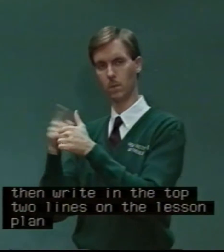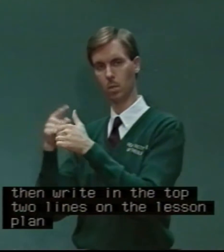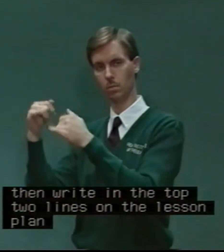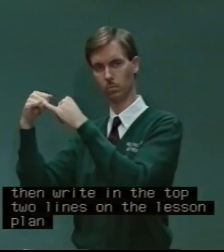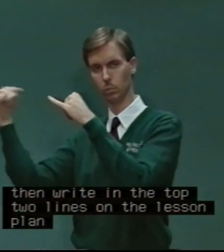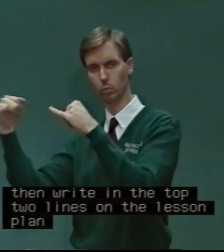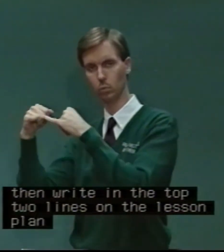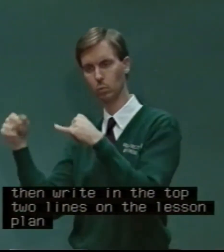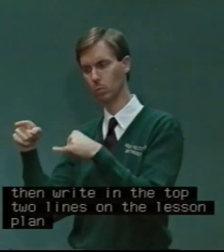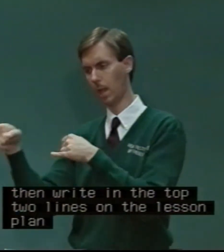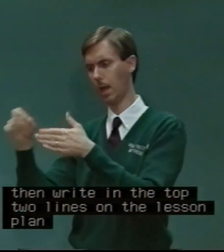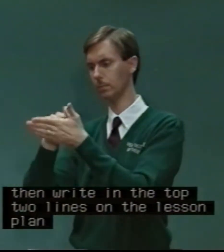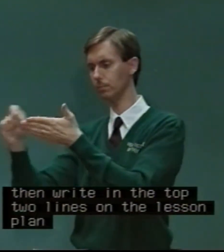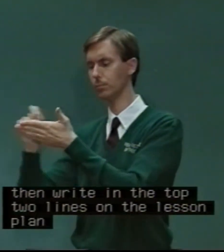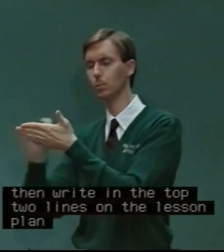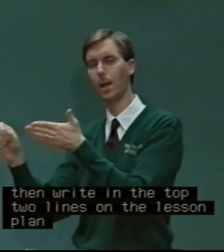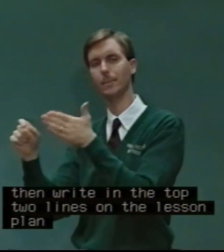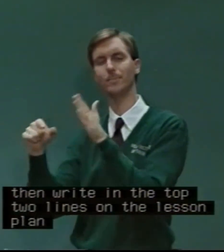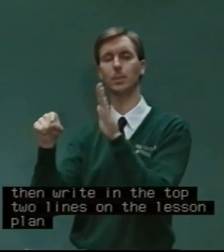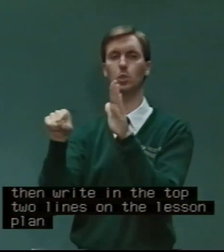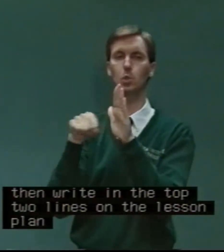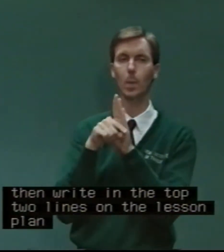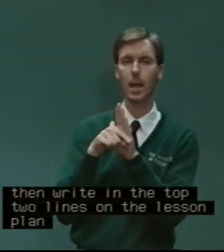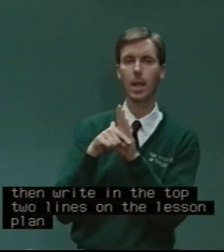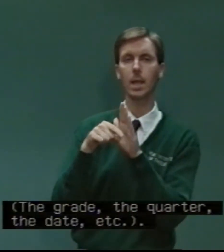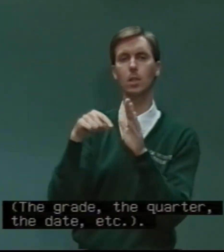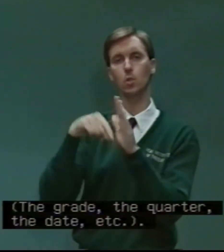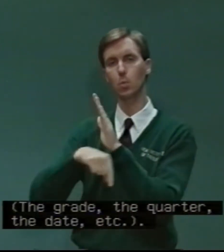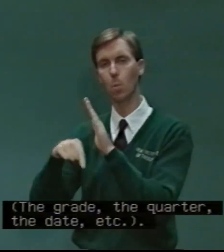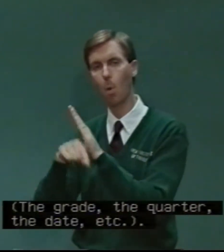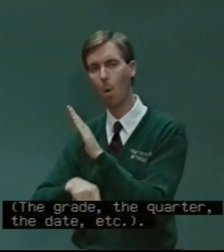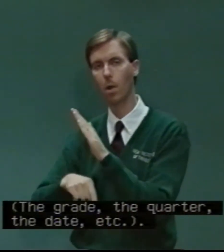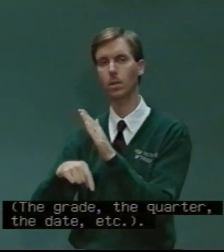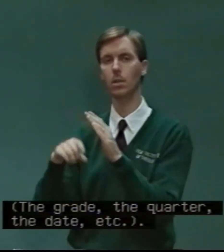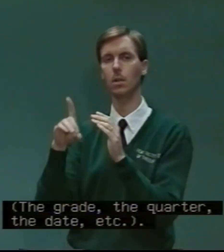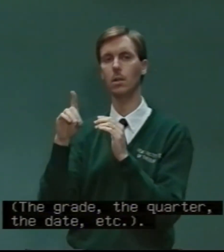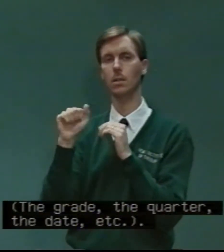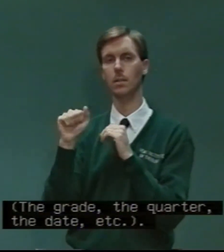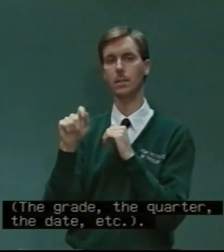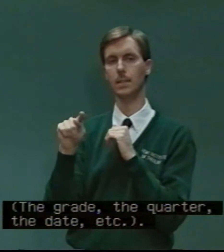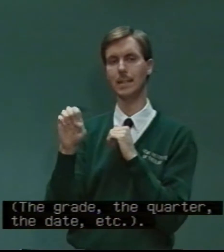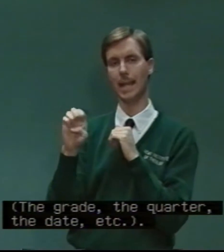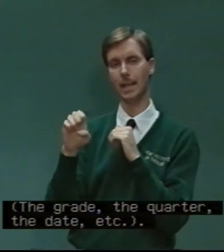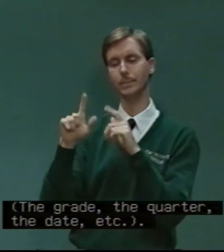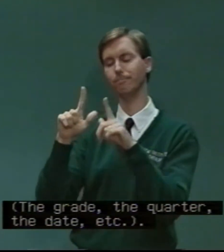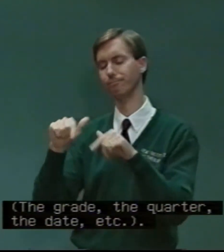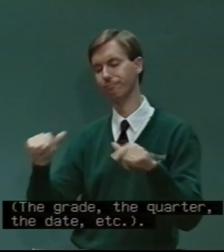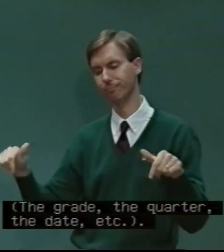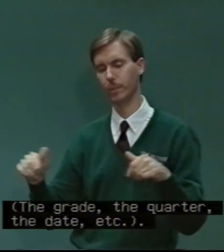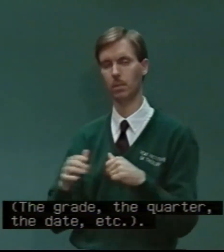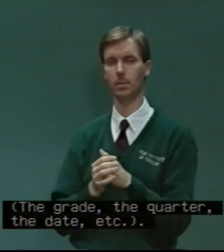Then write in the top of the 2 lines in the lesson plan the grade, the quarter, the date,